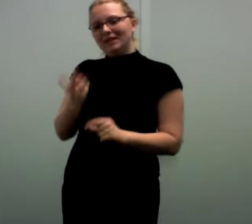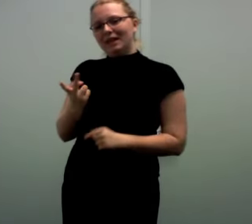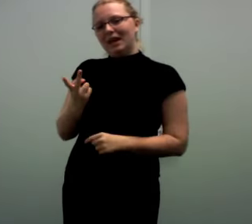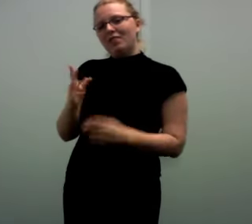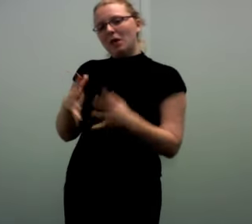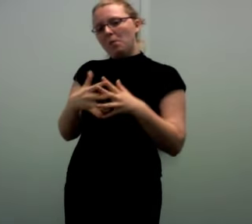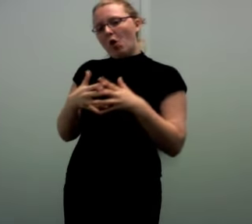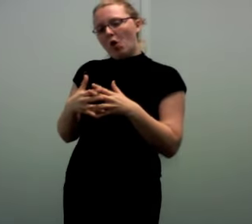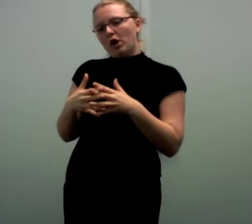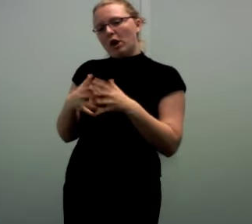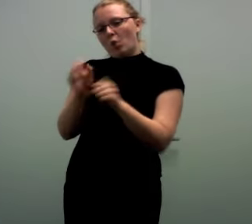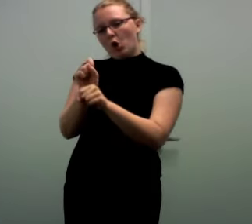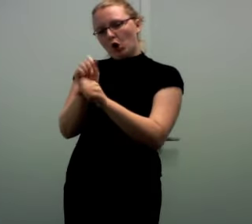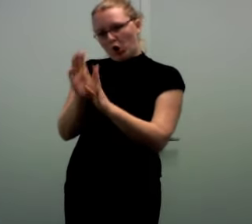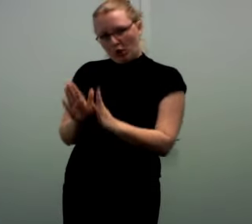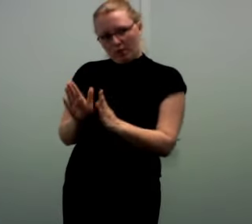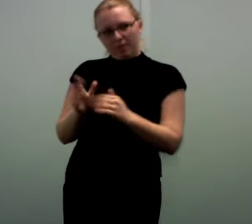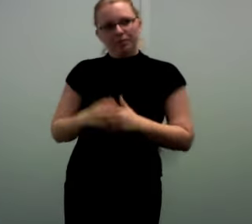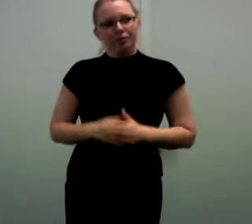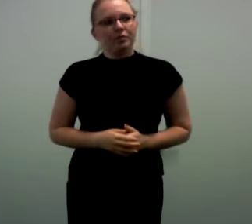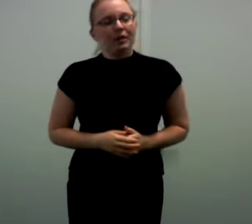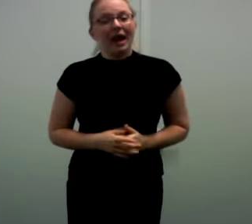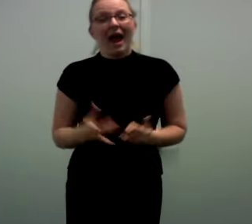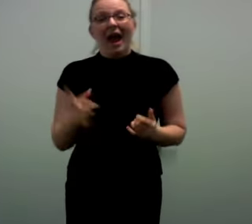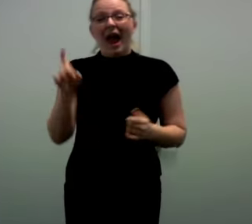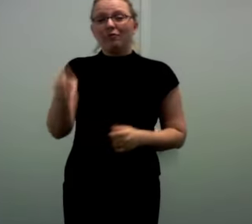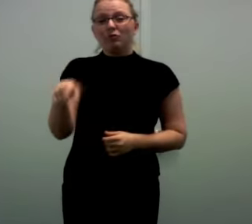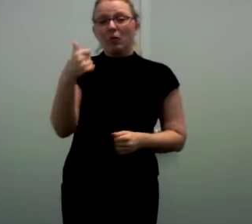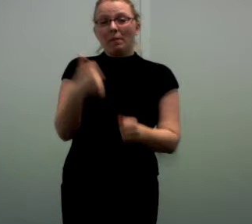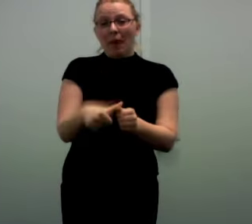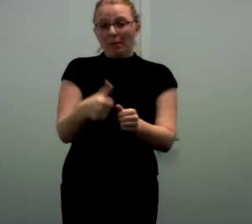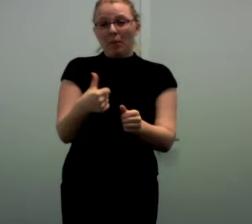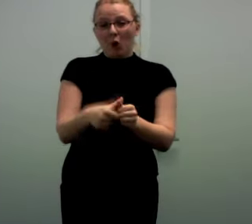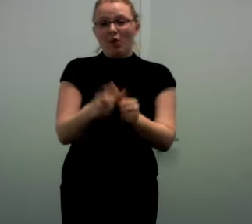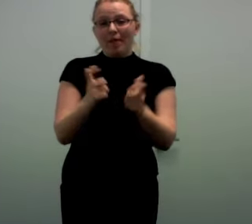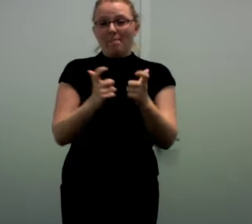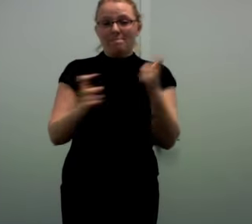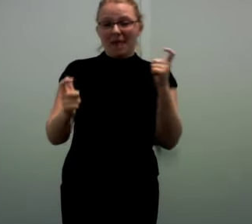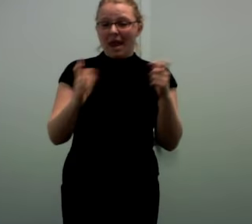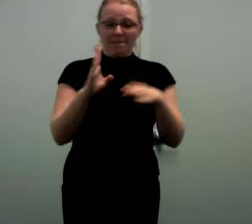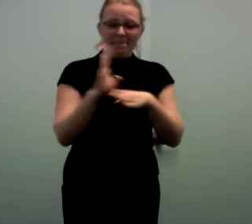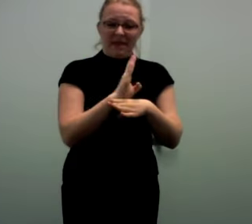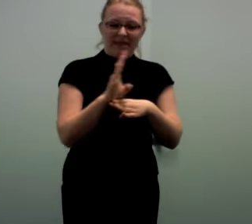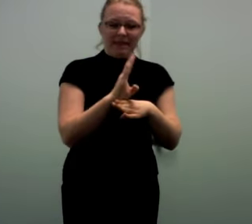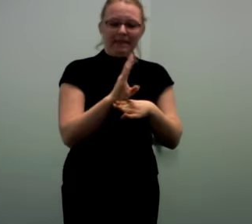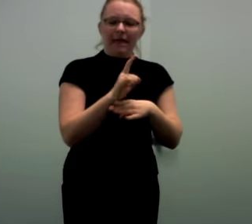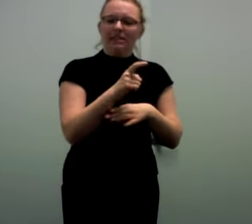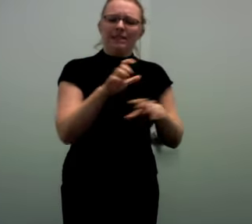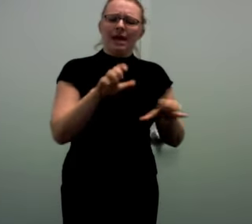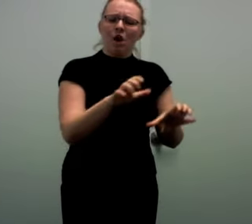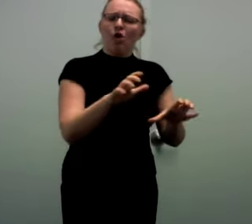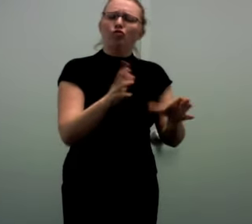worker. We have to remember that big business did a tremendous amount for